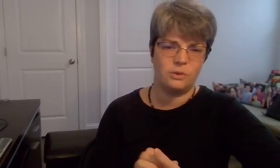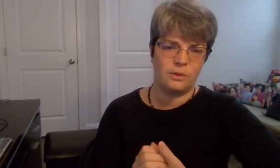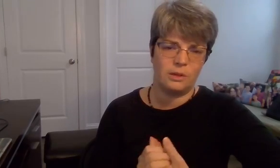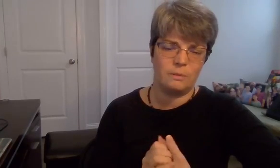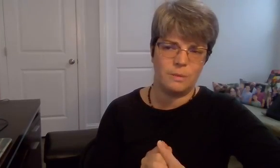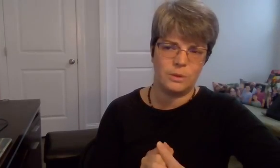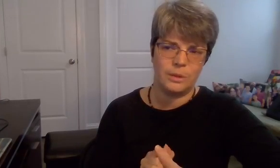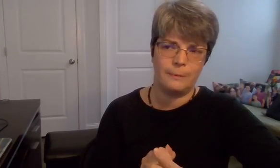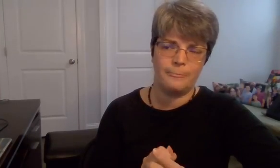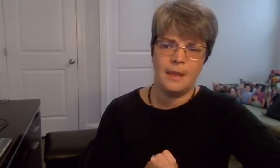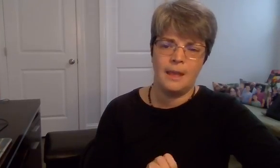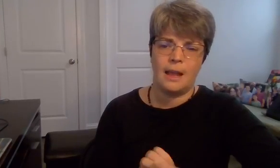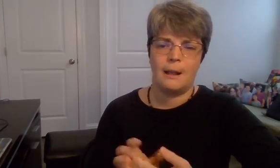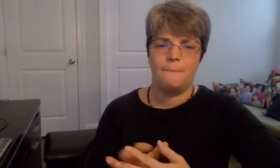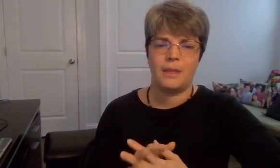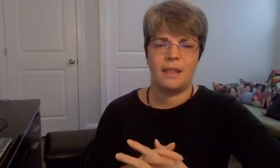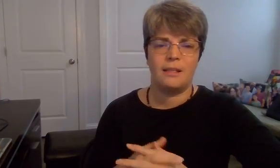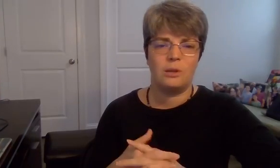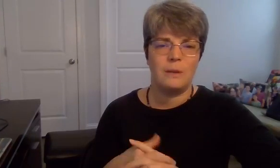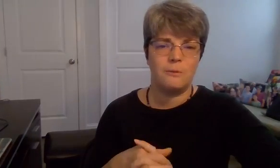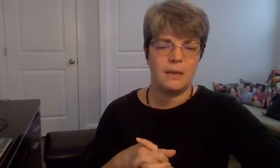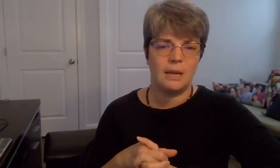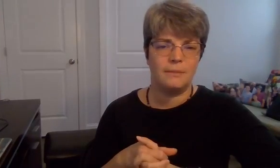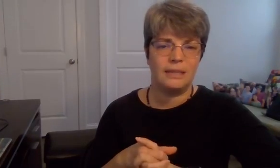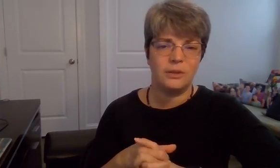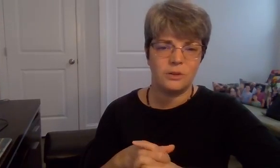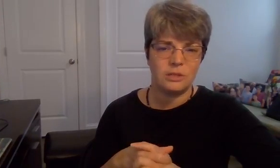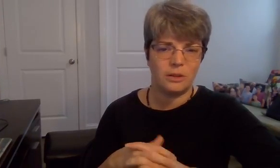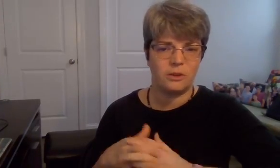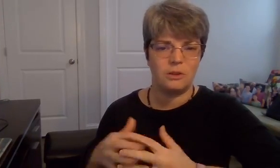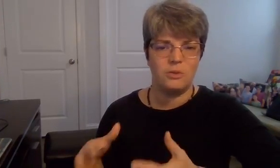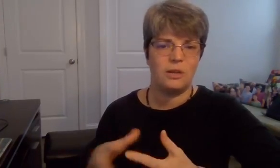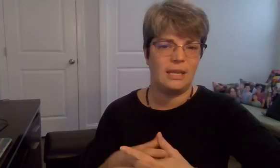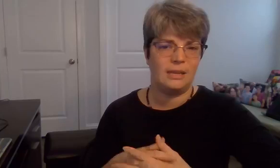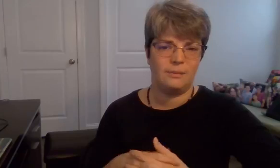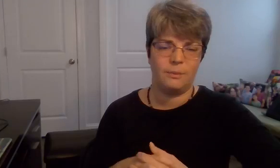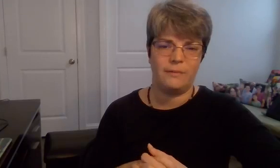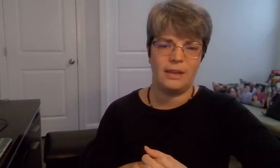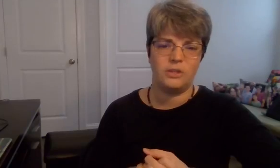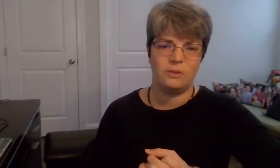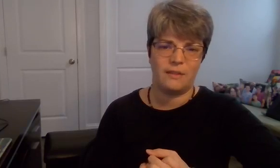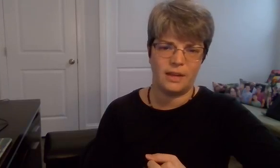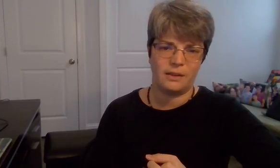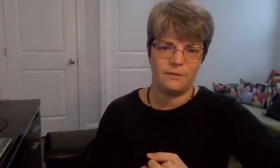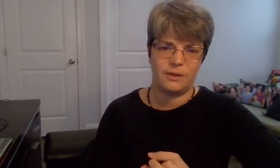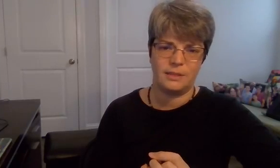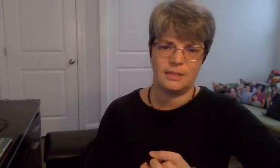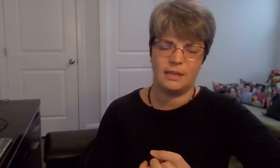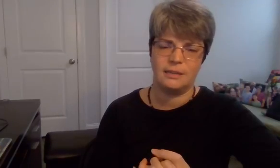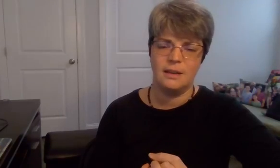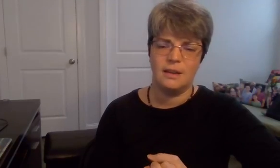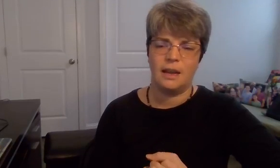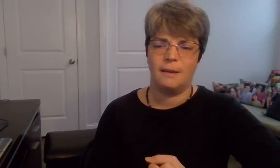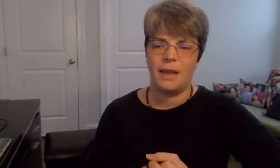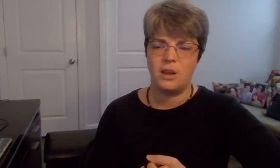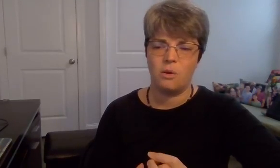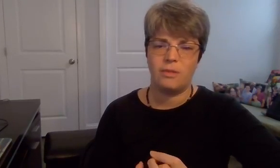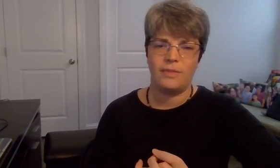for little people too. And I think little people become leaders among their community when they do have that confidence and know that they